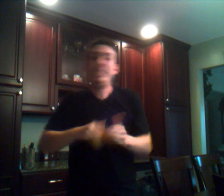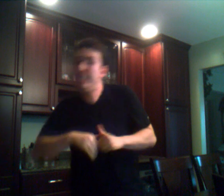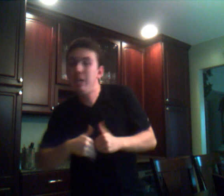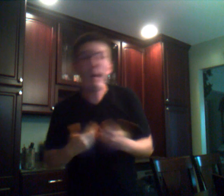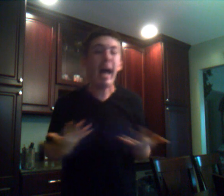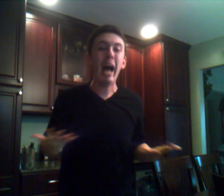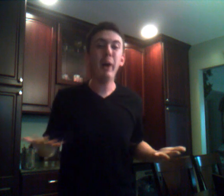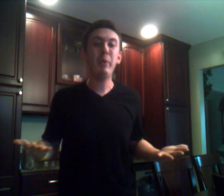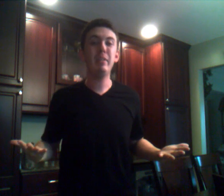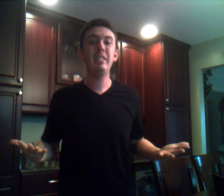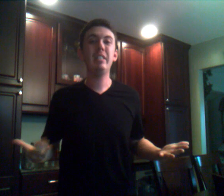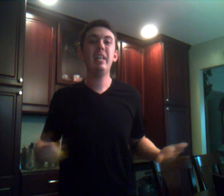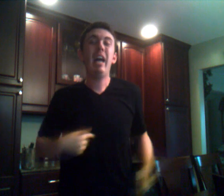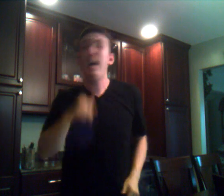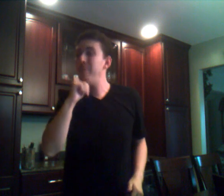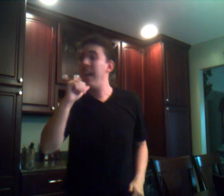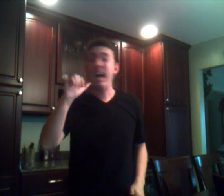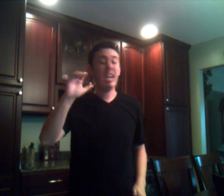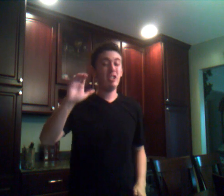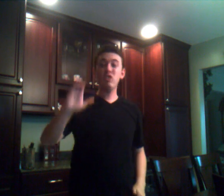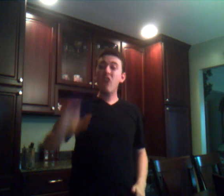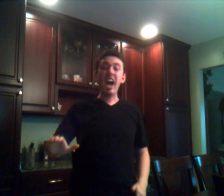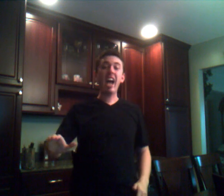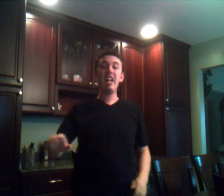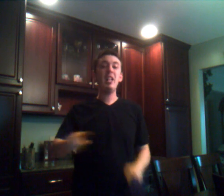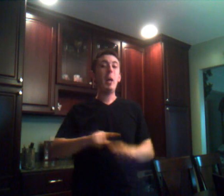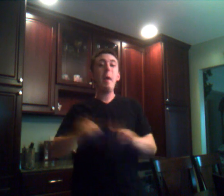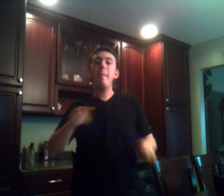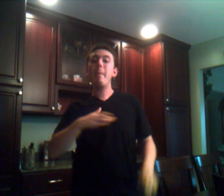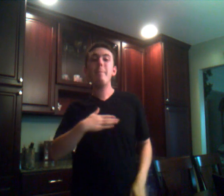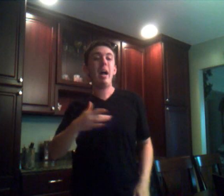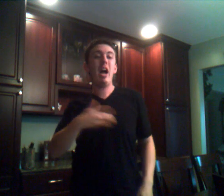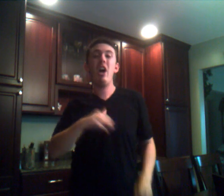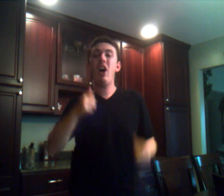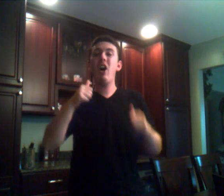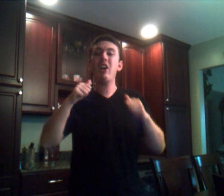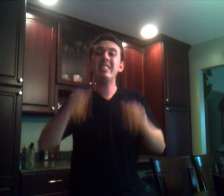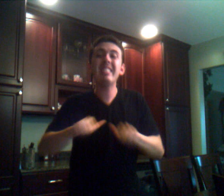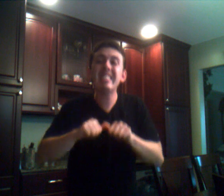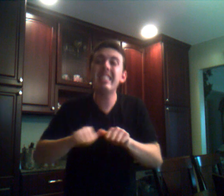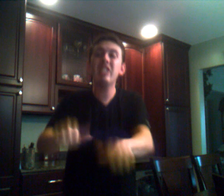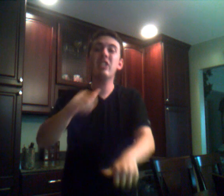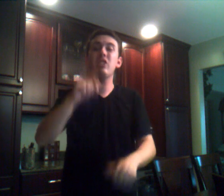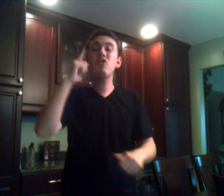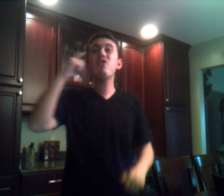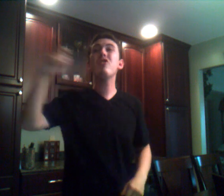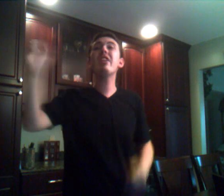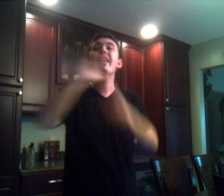Somehow I'm not a child, but my heart still could dream